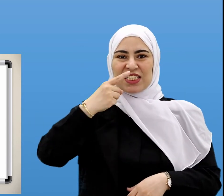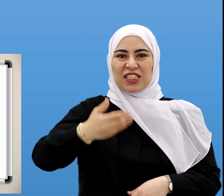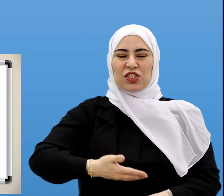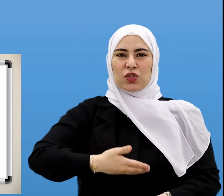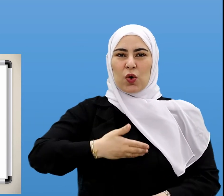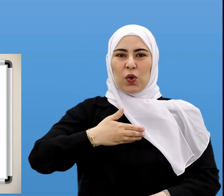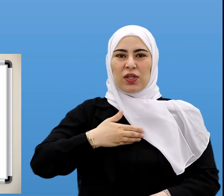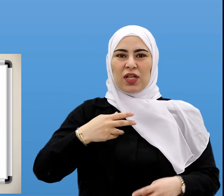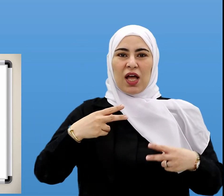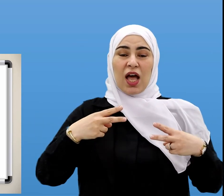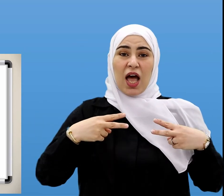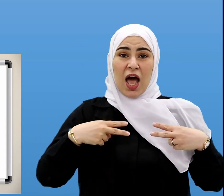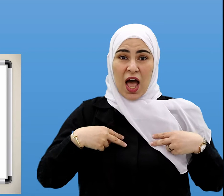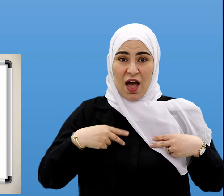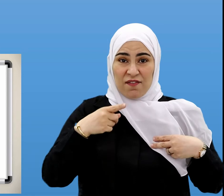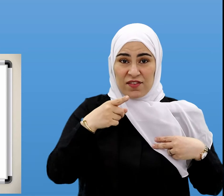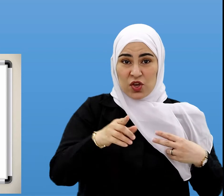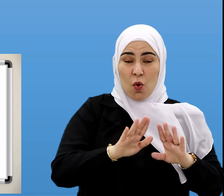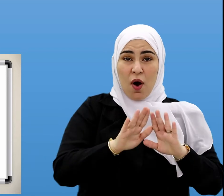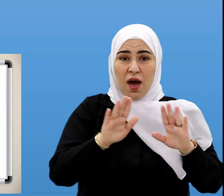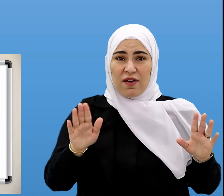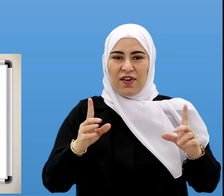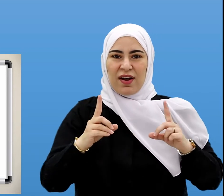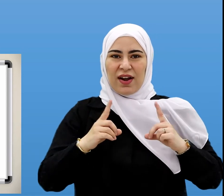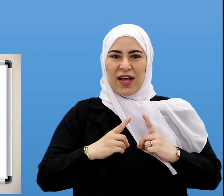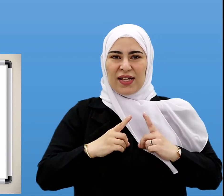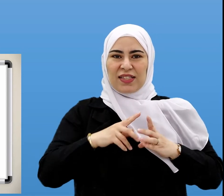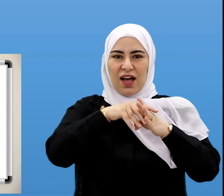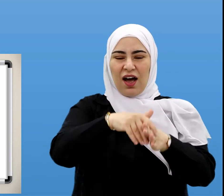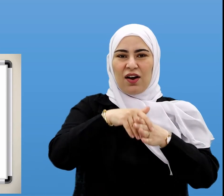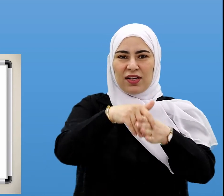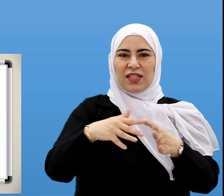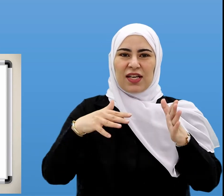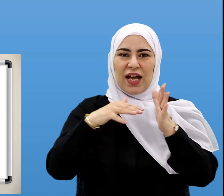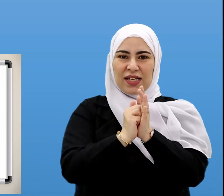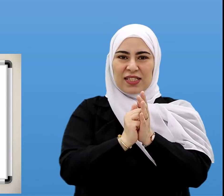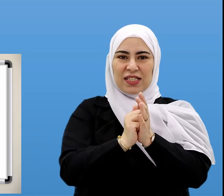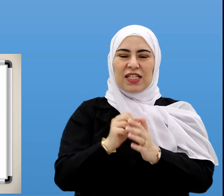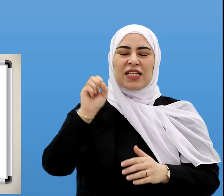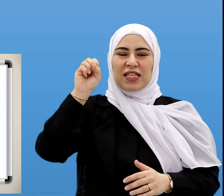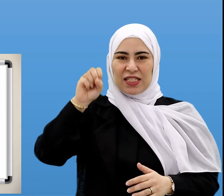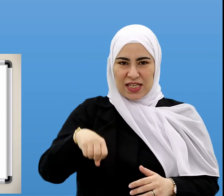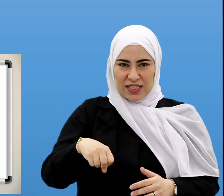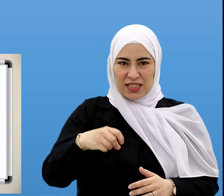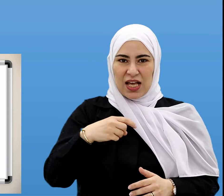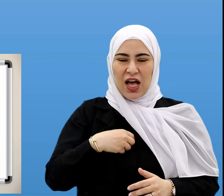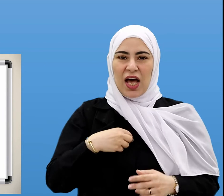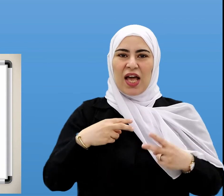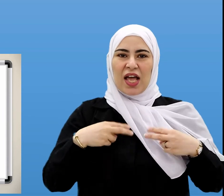ever had a riding accident? B said, yes, 2 years ago. I broke my leg, and I